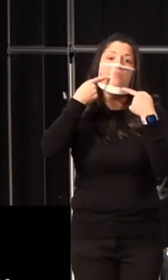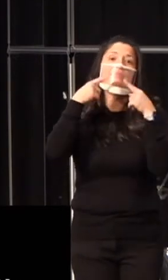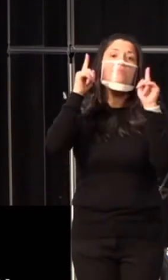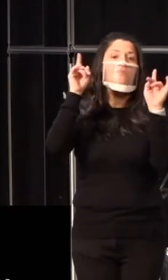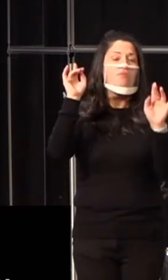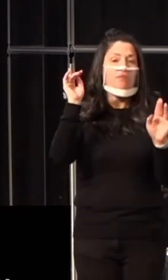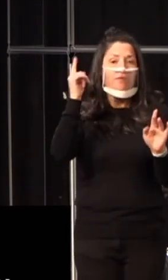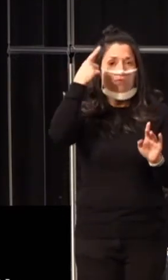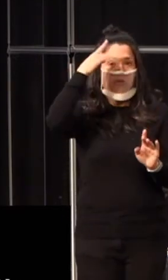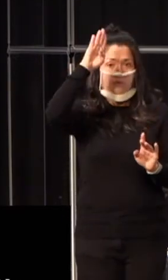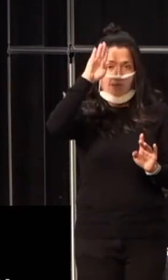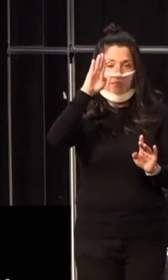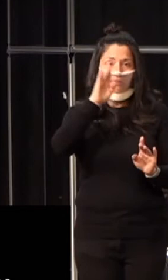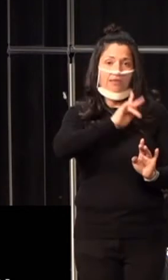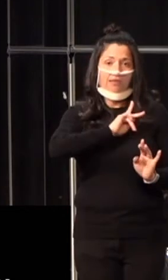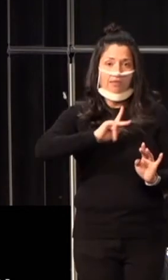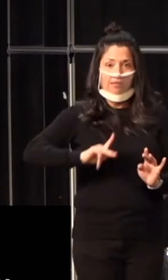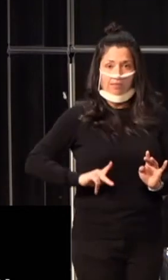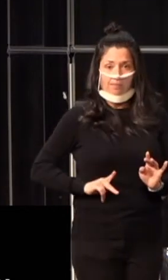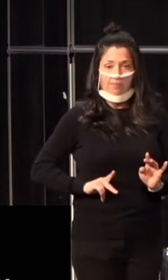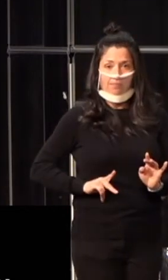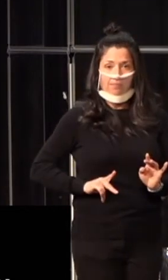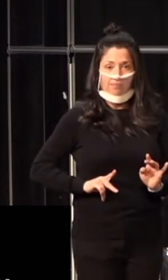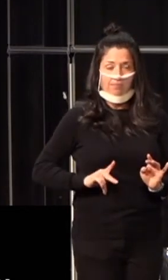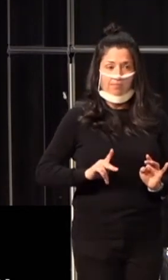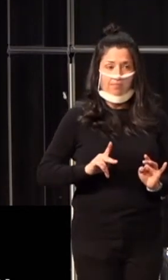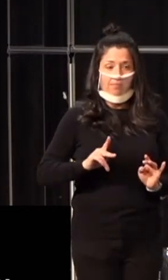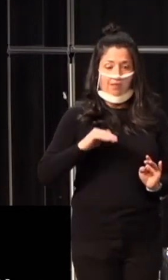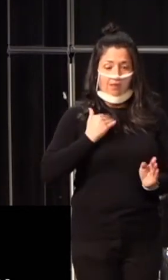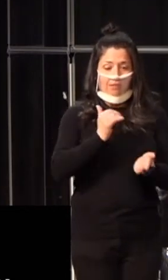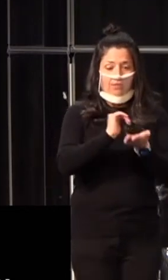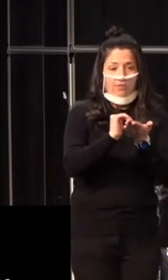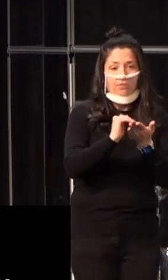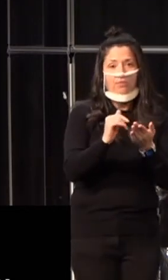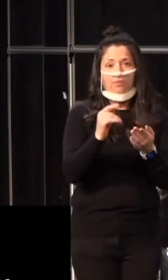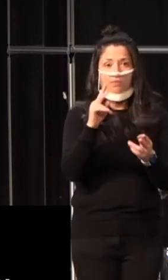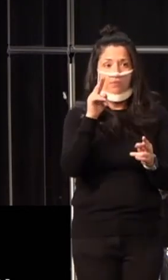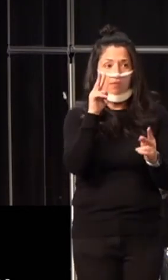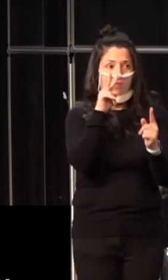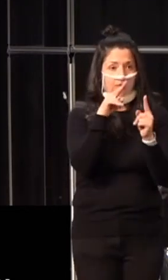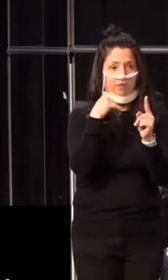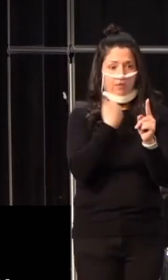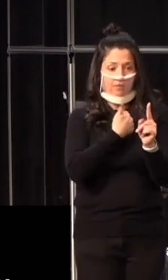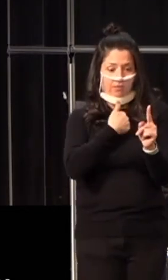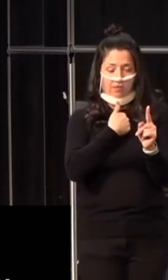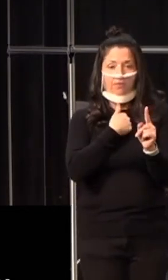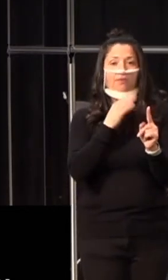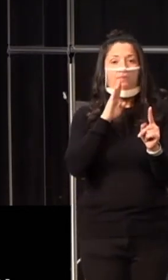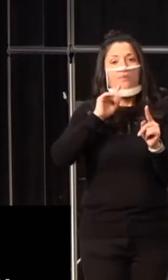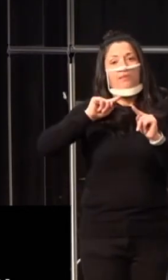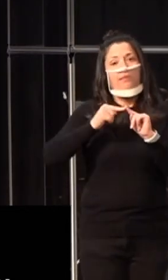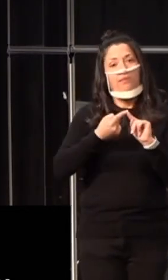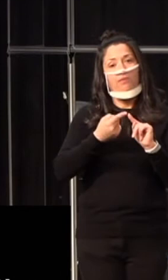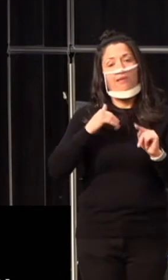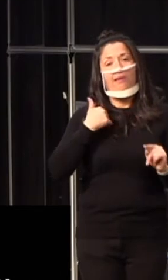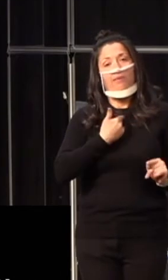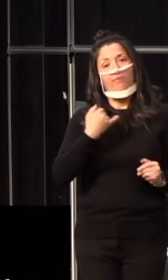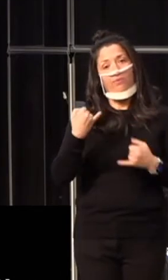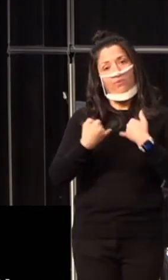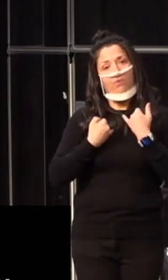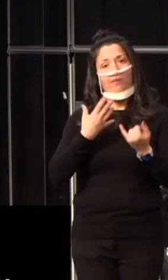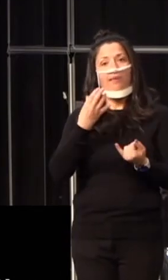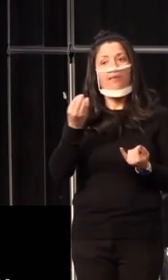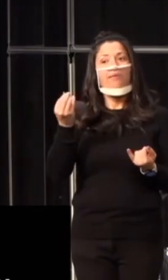God's kingdom. Our excuses and getting in the way and looking at ourselves will certainly hinder our joy and